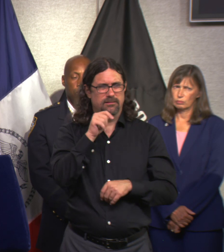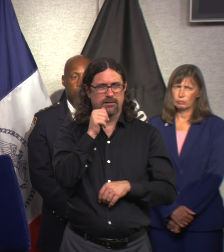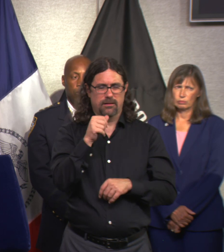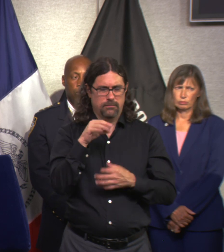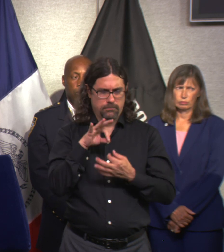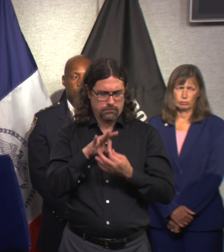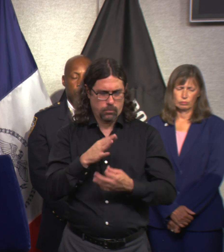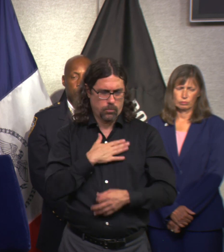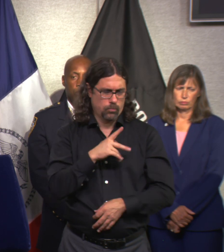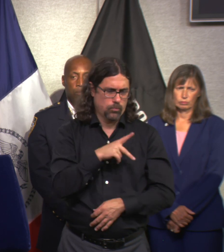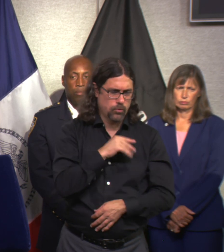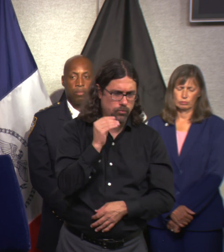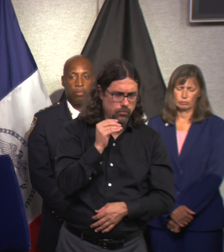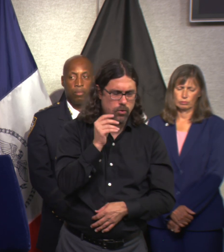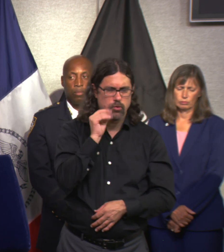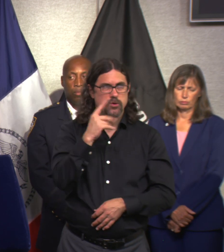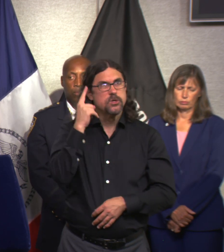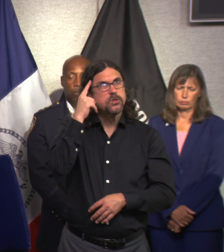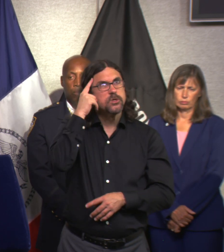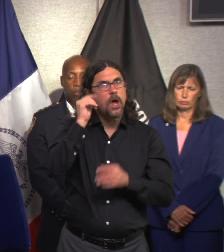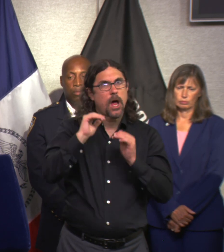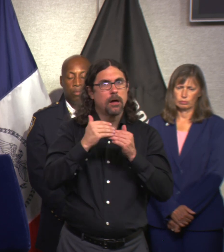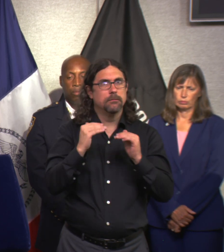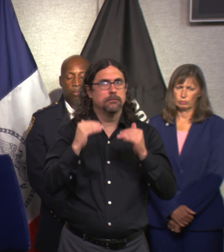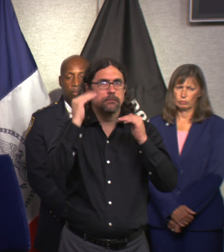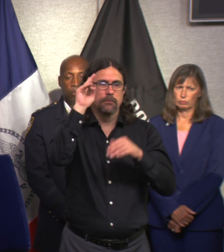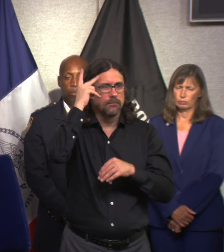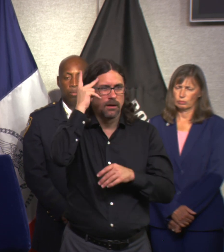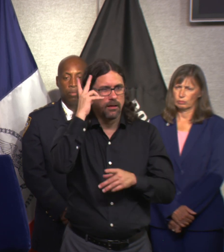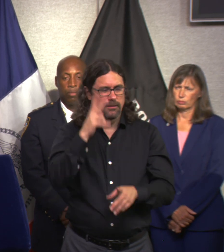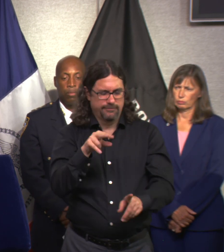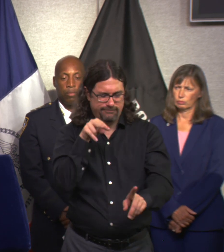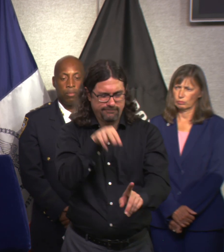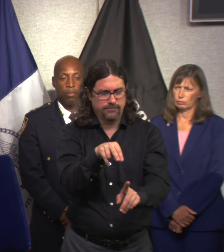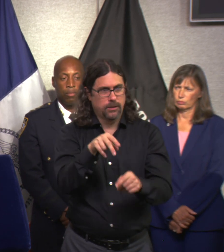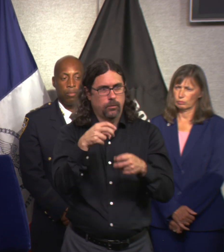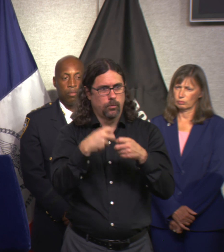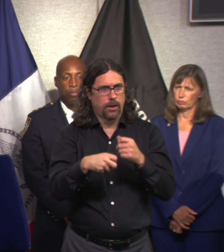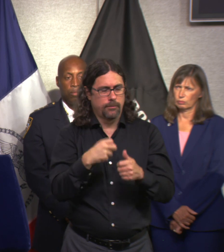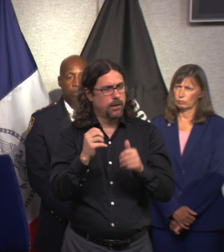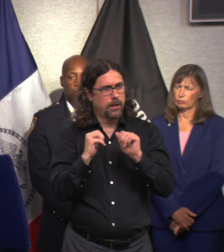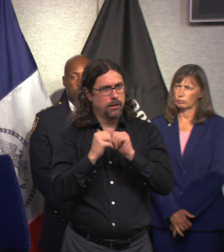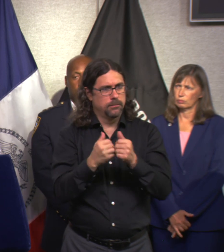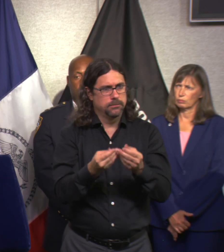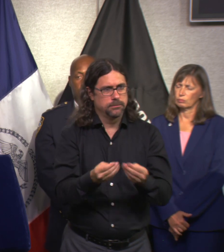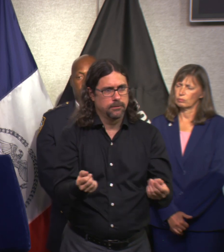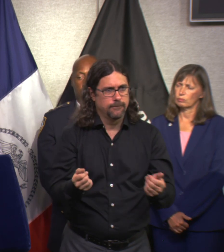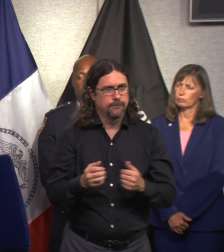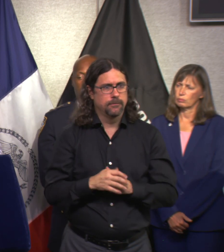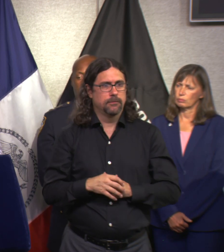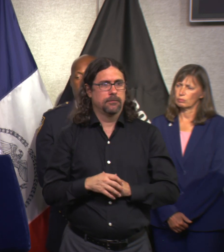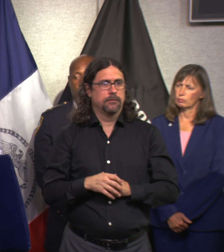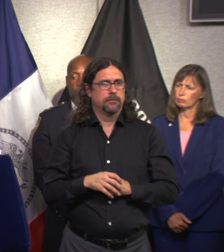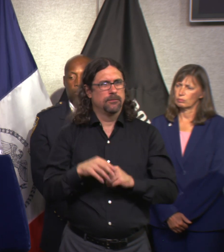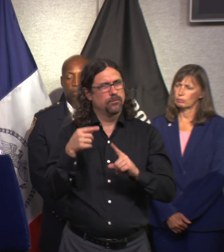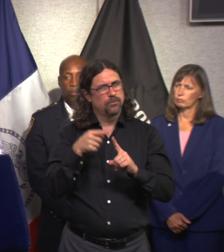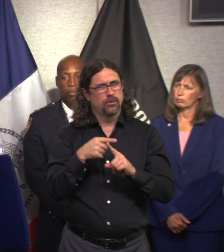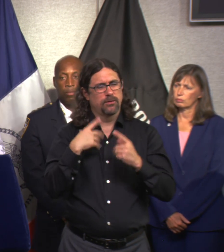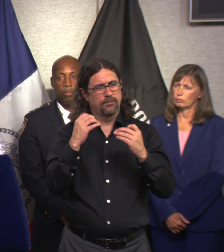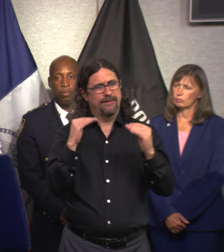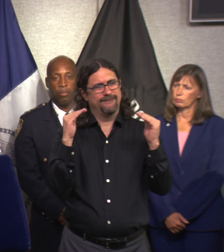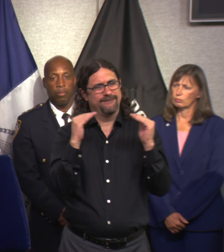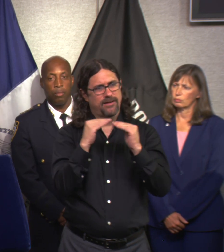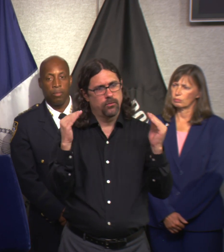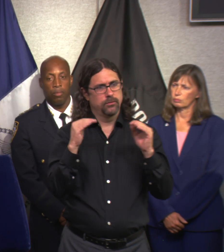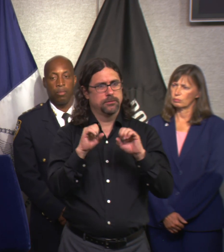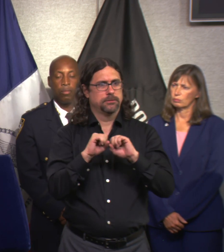do the kinds of things that undermine our justice system and our ability to be a fair society. I want this system to